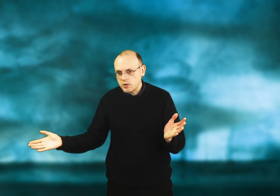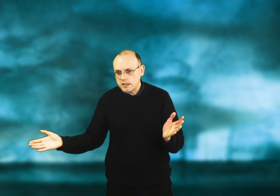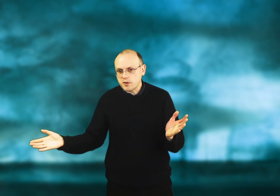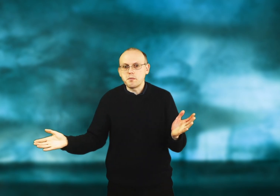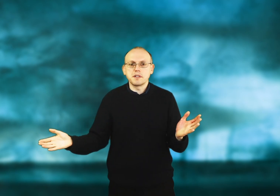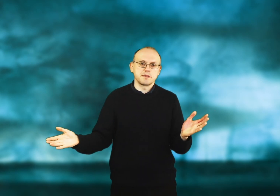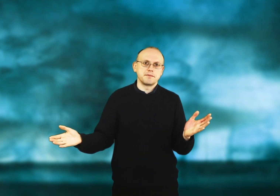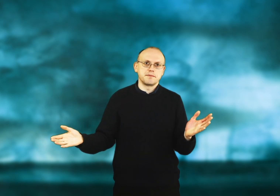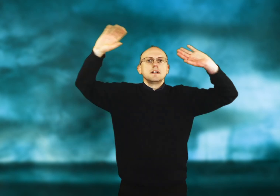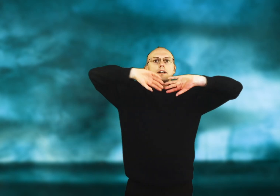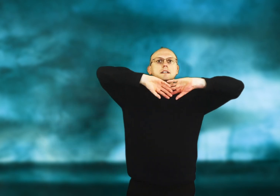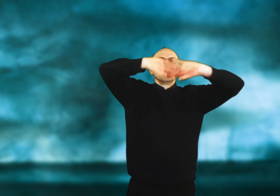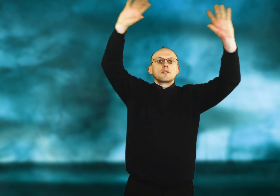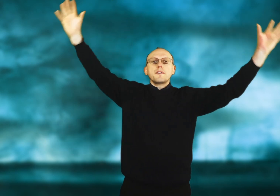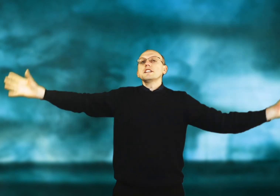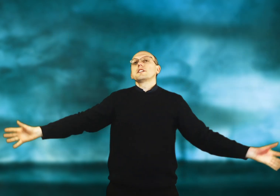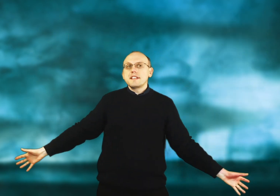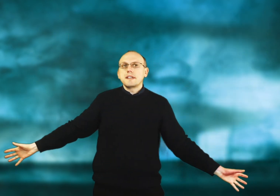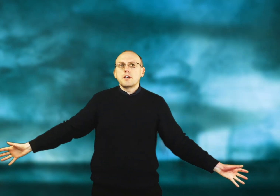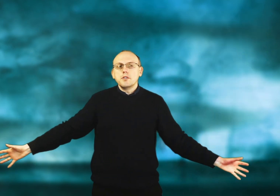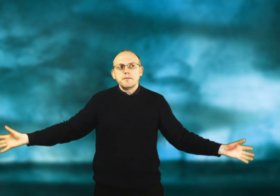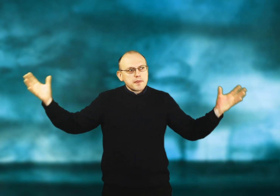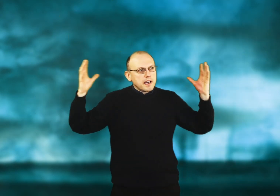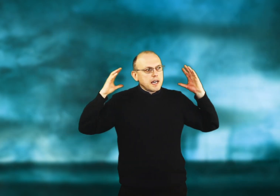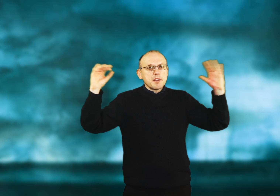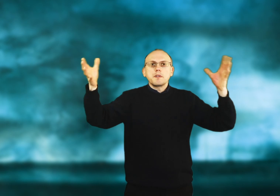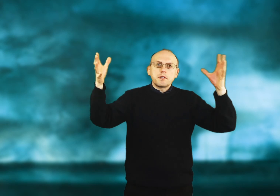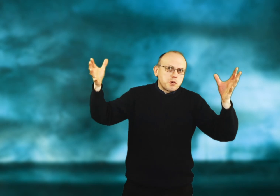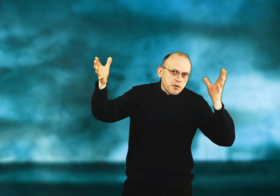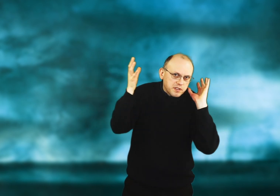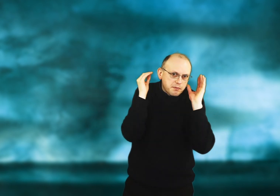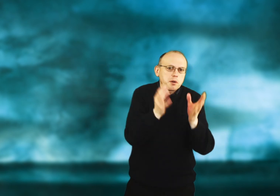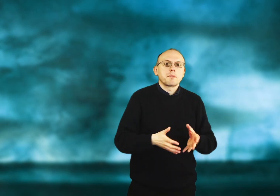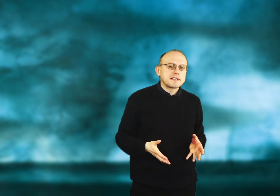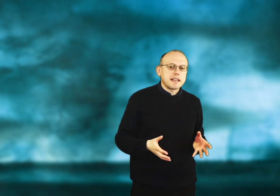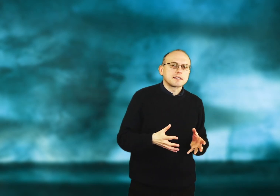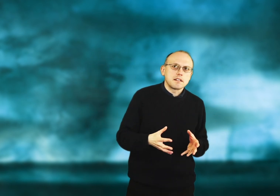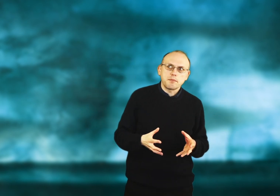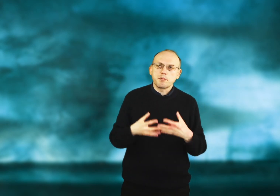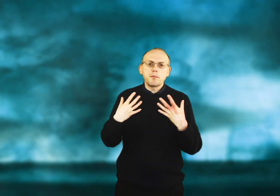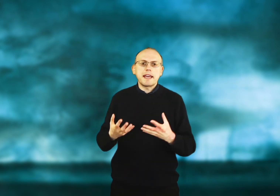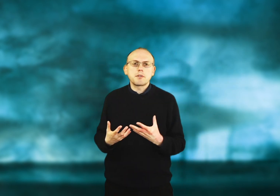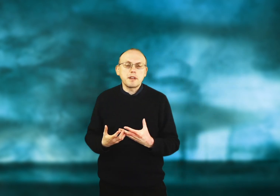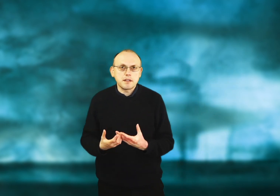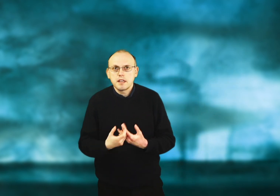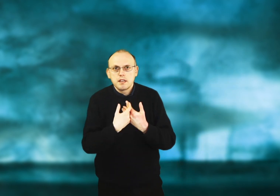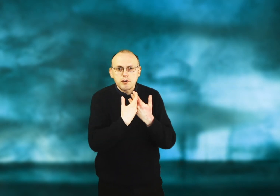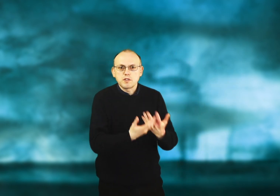of commas. To finish this video, I'm now going to go through some common mistakes that people make with the use of